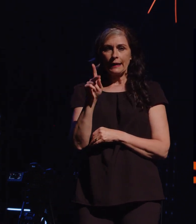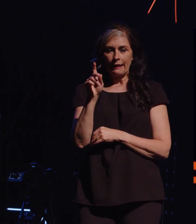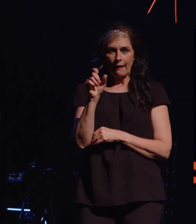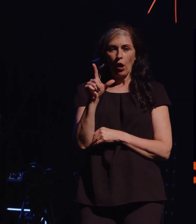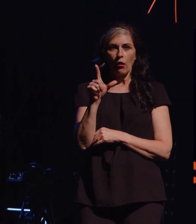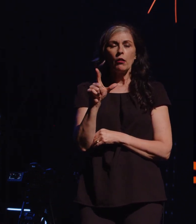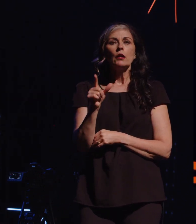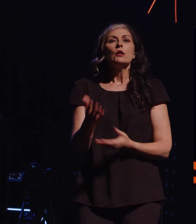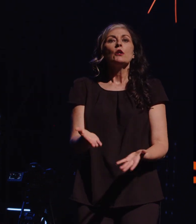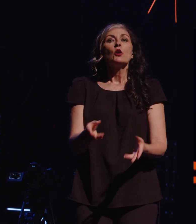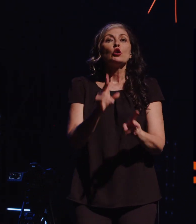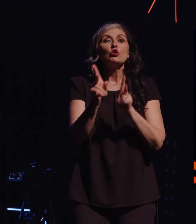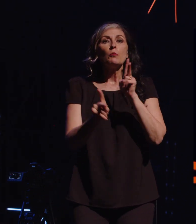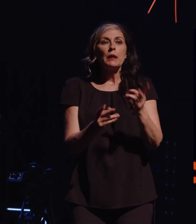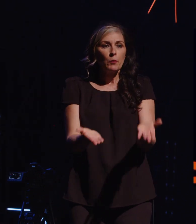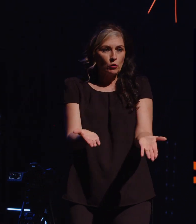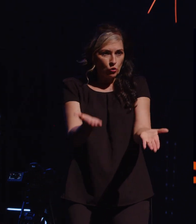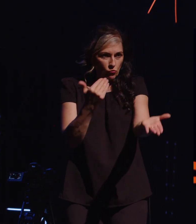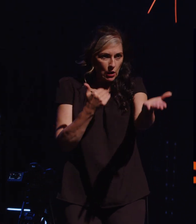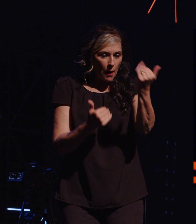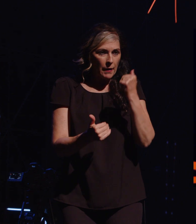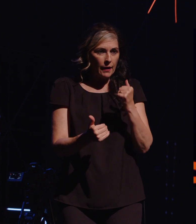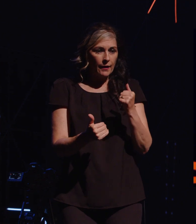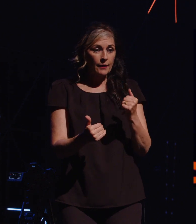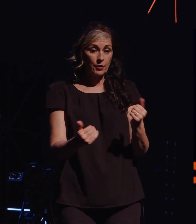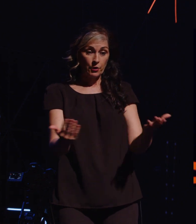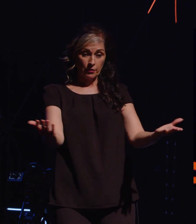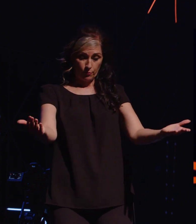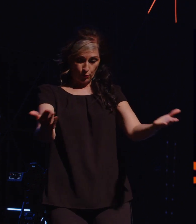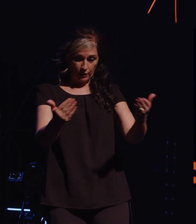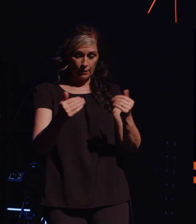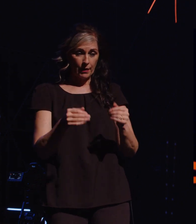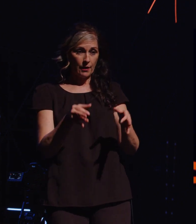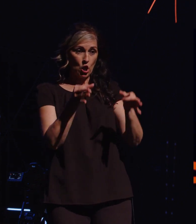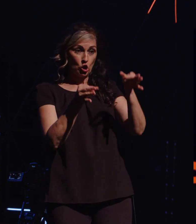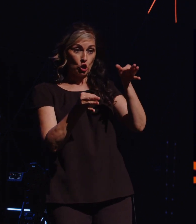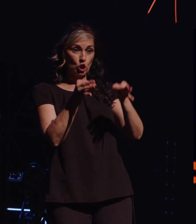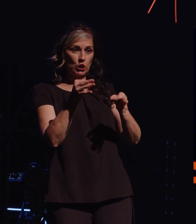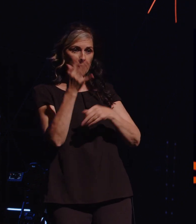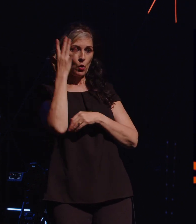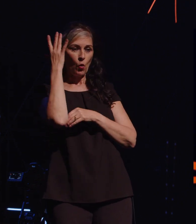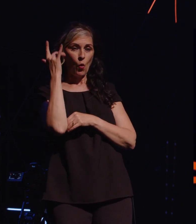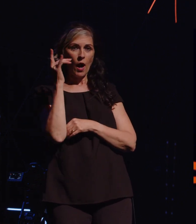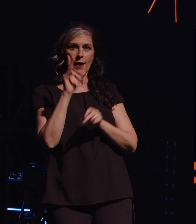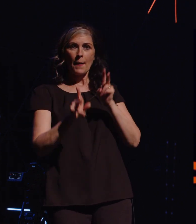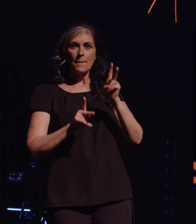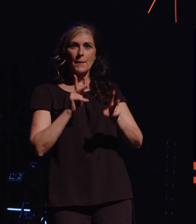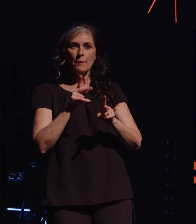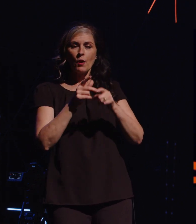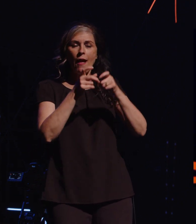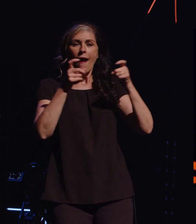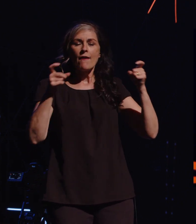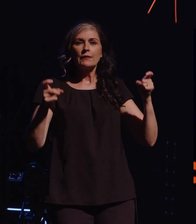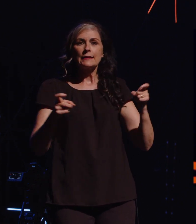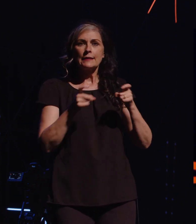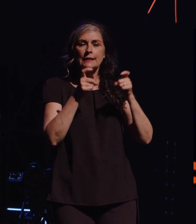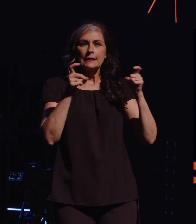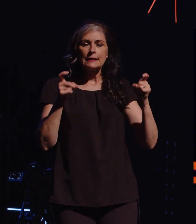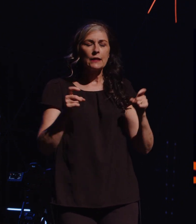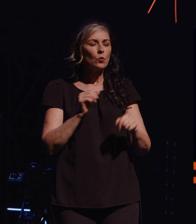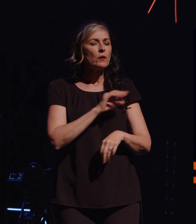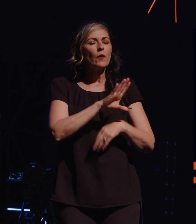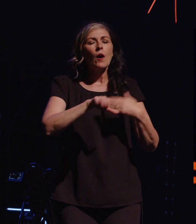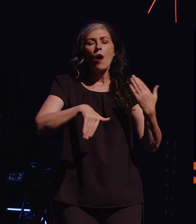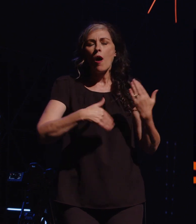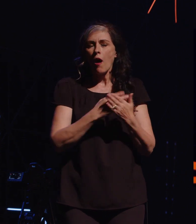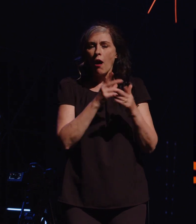to bring people into judgment. I'm going to catch them and bring them into judgment. Why? Because people have sinned. We've all